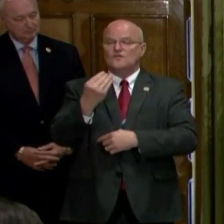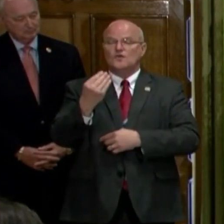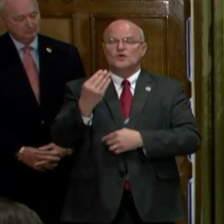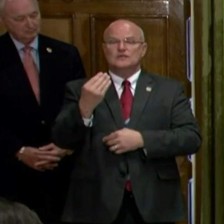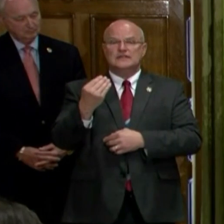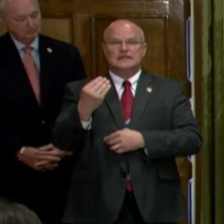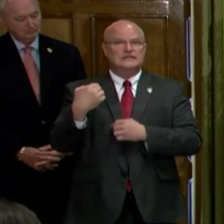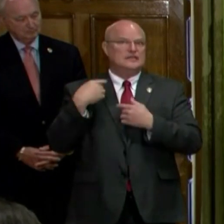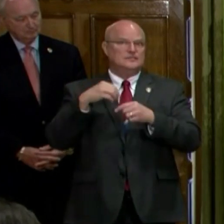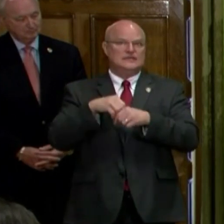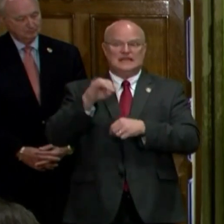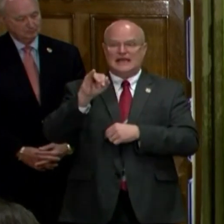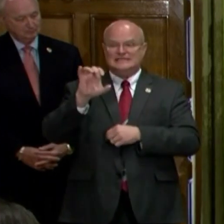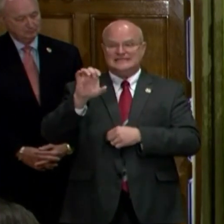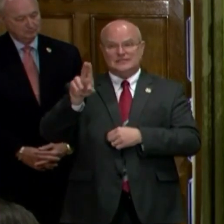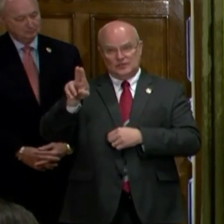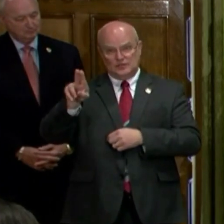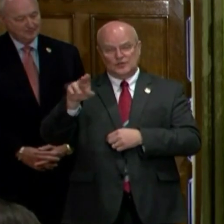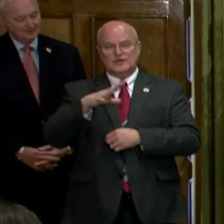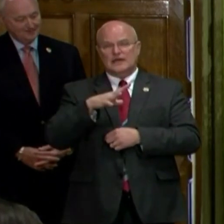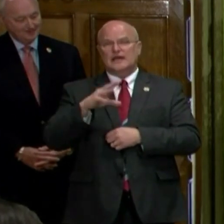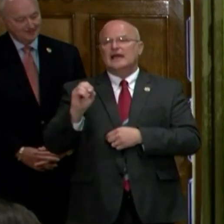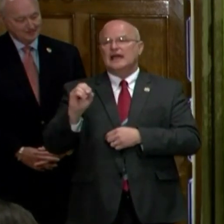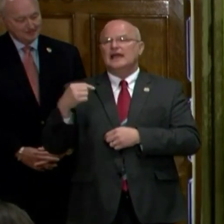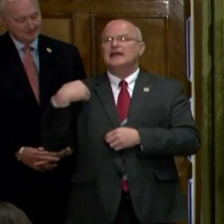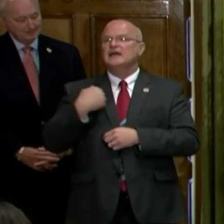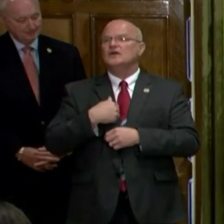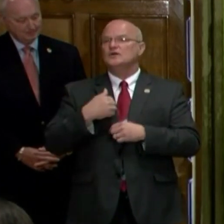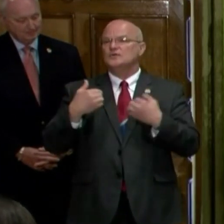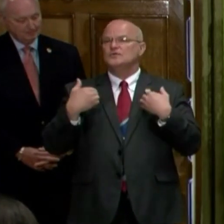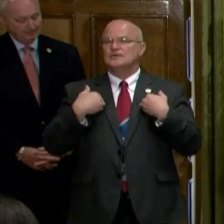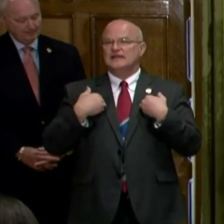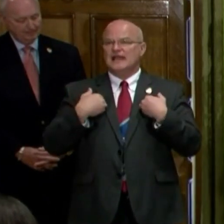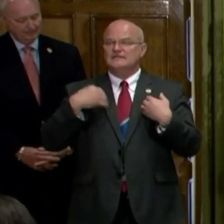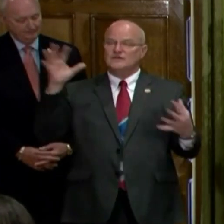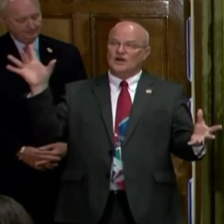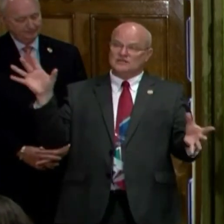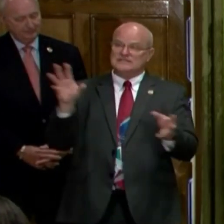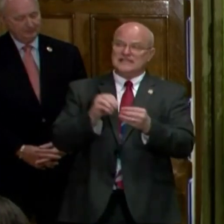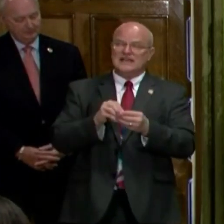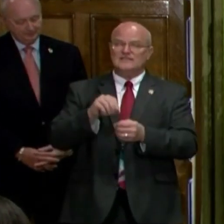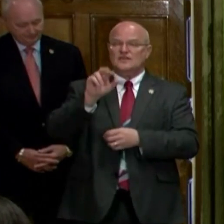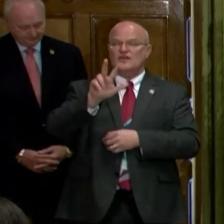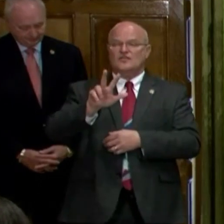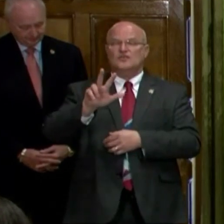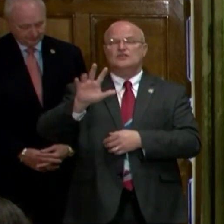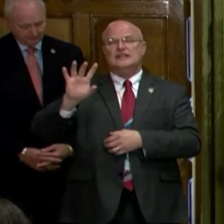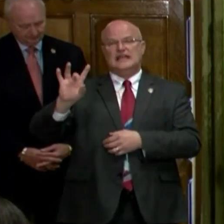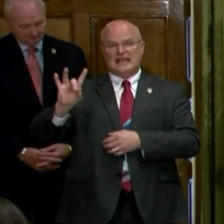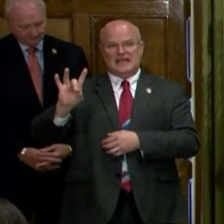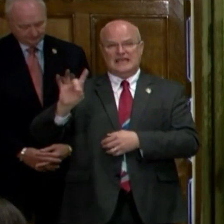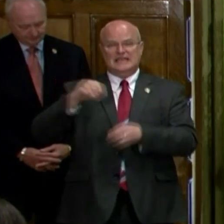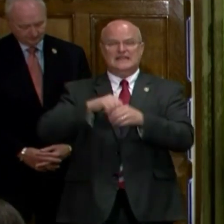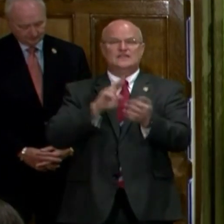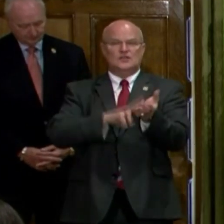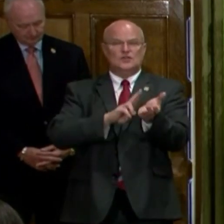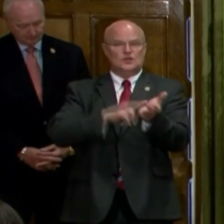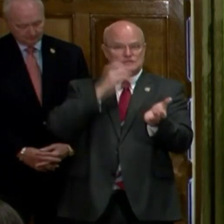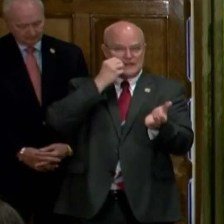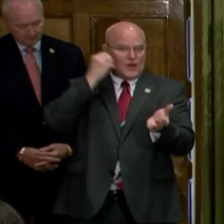who have ever been in an ICU, and we have a total of 38 who are in a nursing